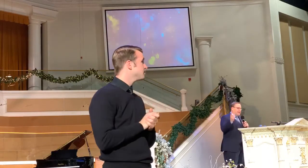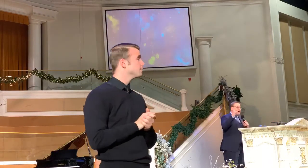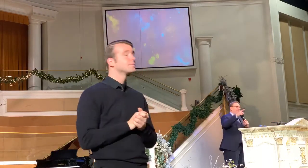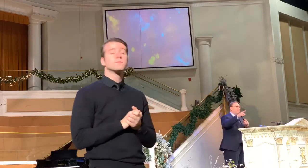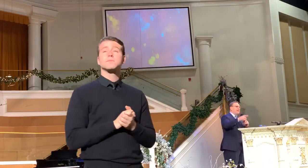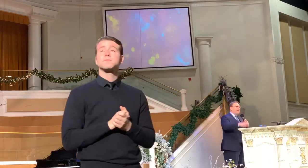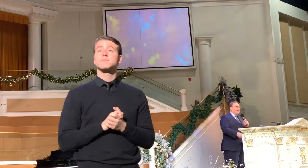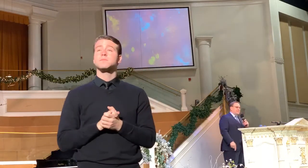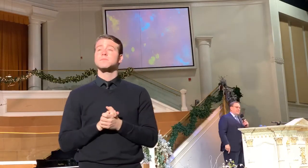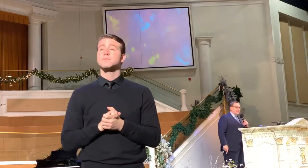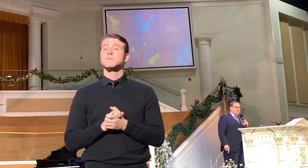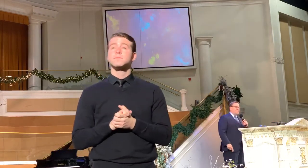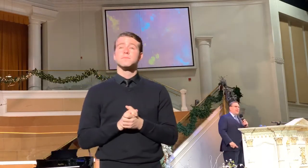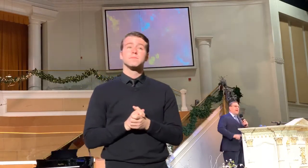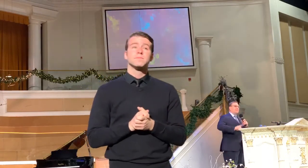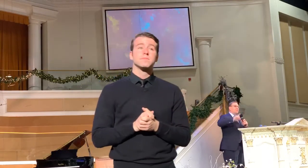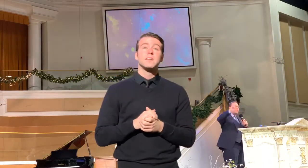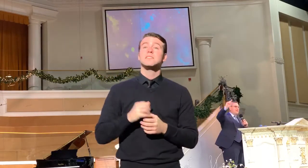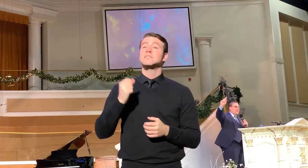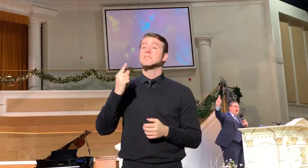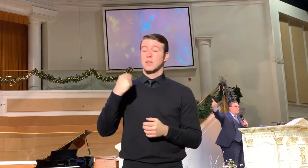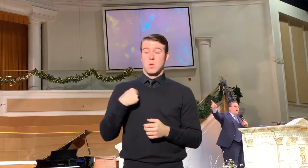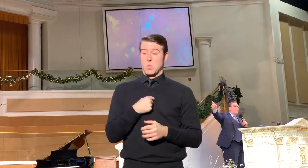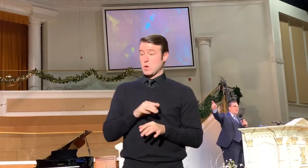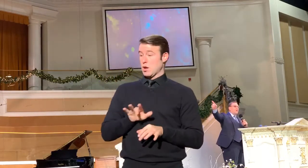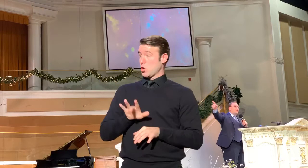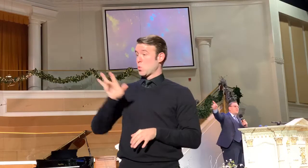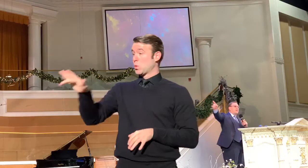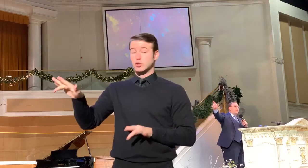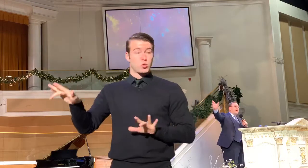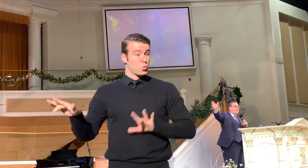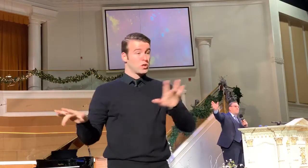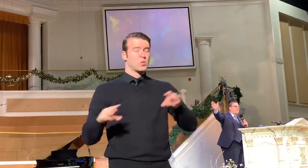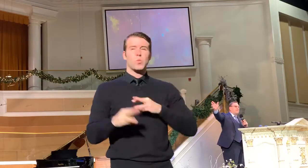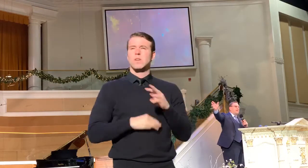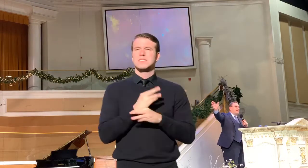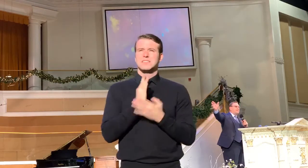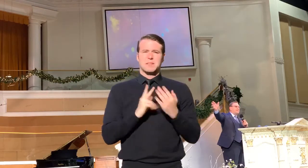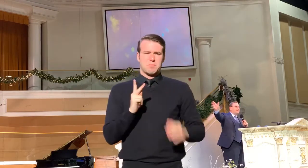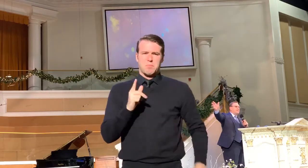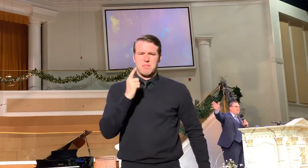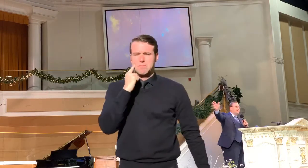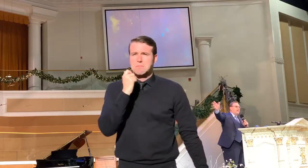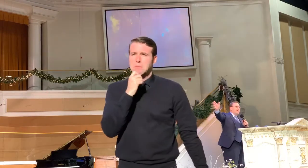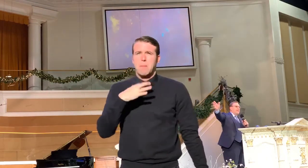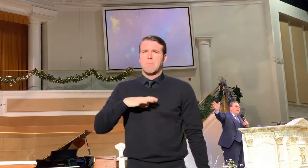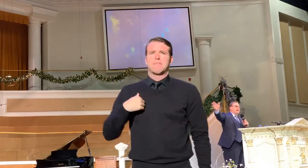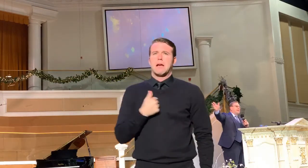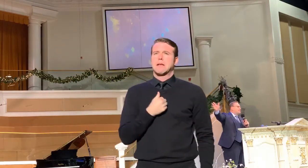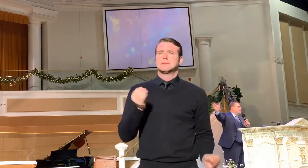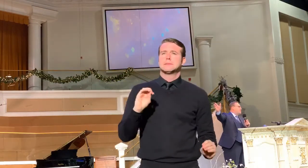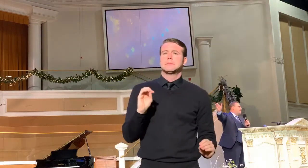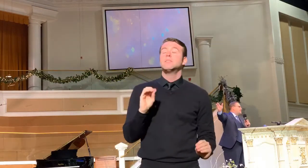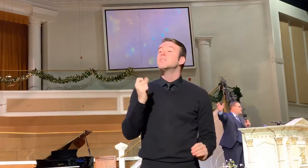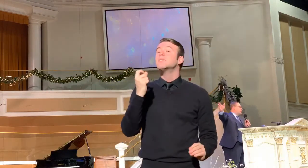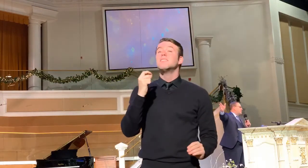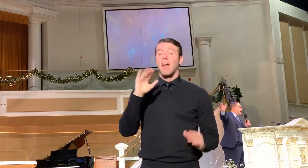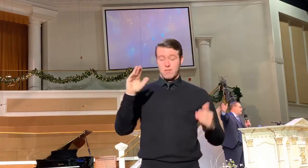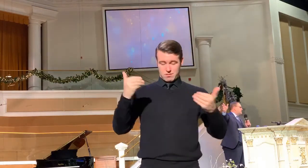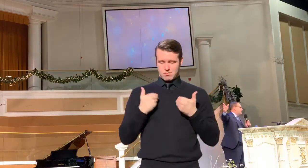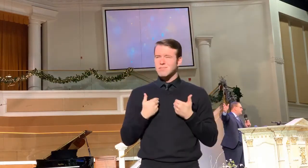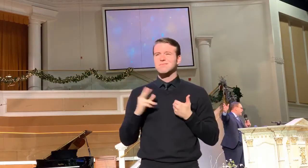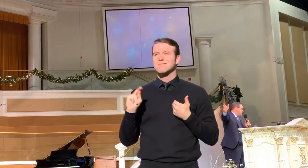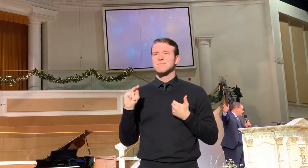Yeah. And I'll tell you what that means. That as we reach out around the world, you say, well, that doesn't benefit us. It ain't about us anyway. It's